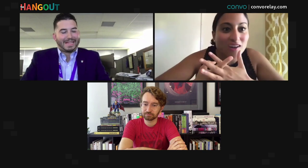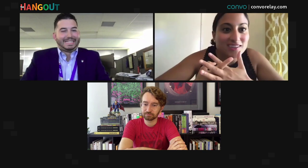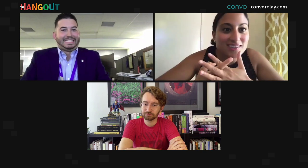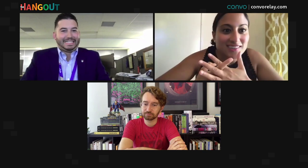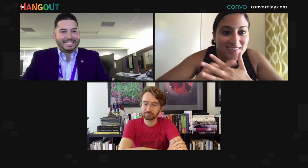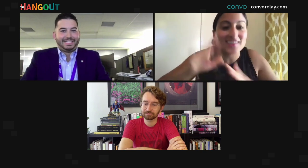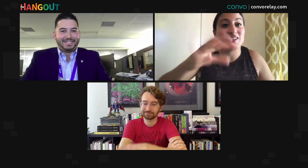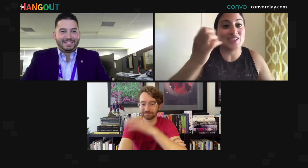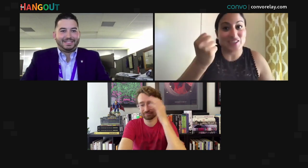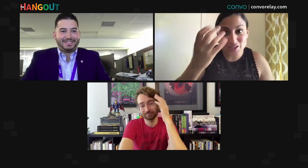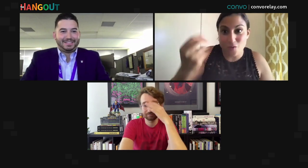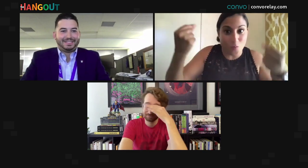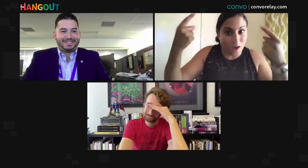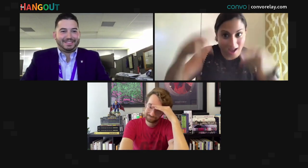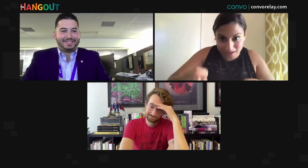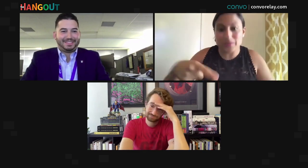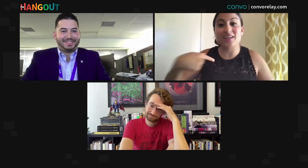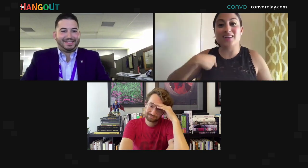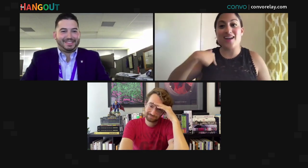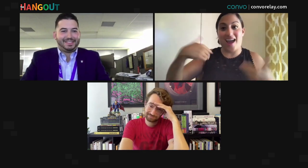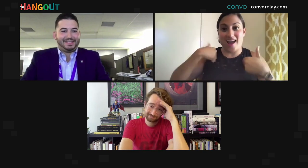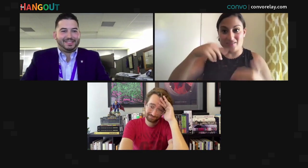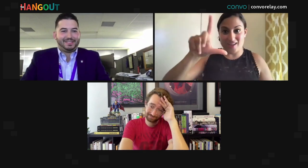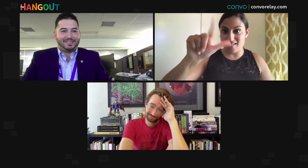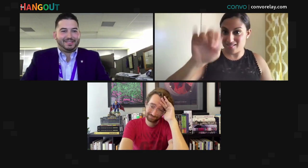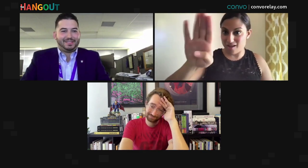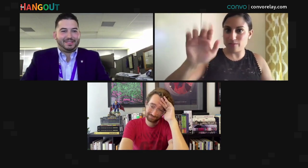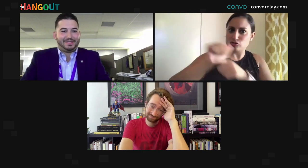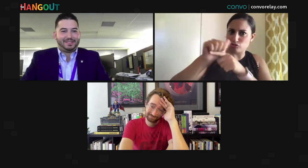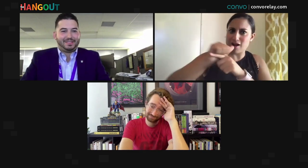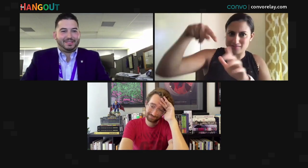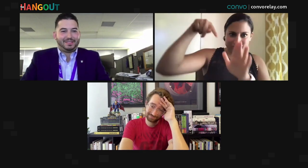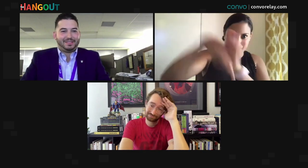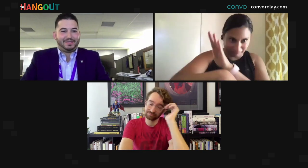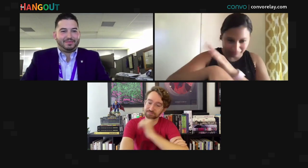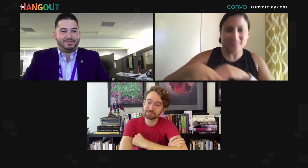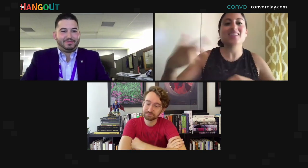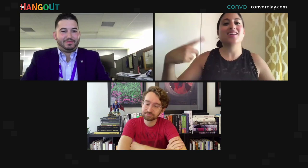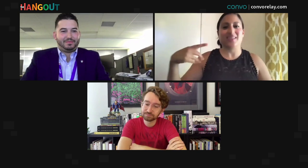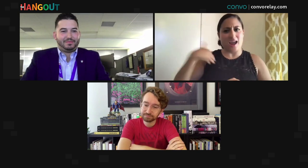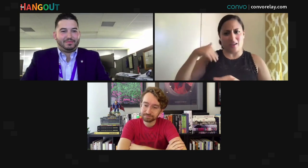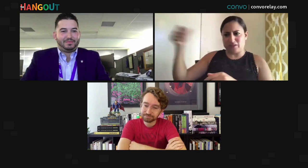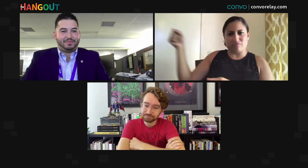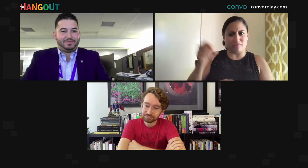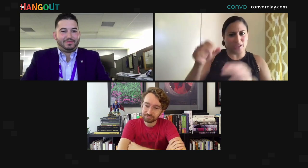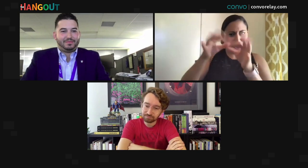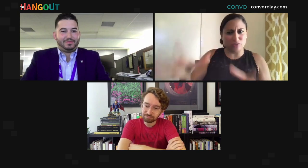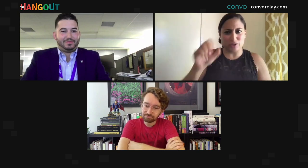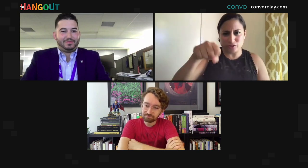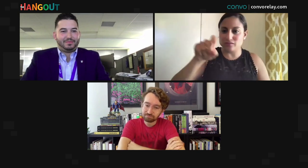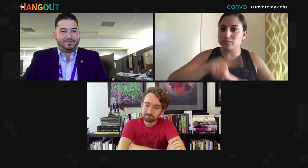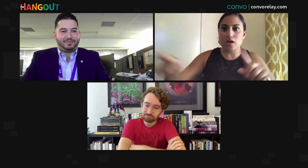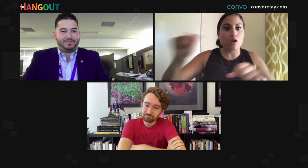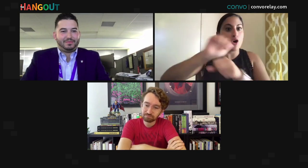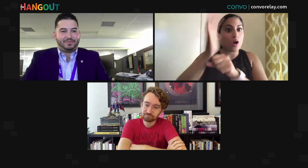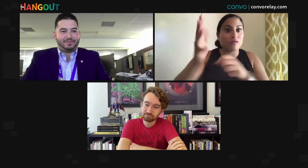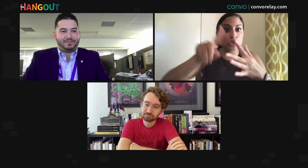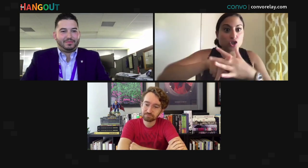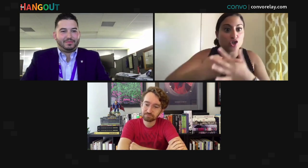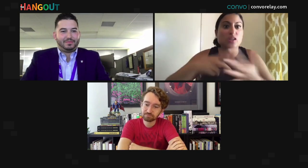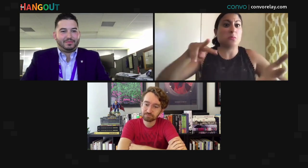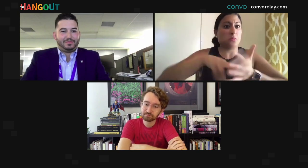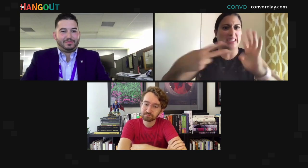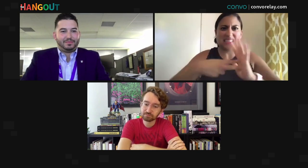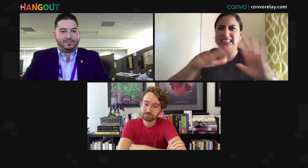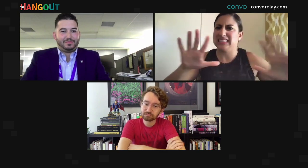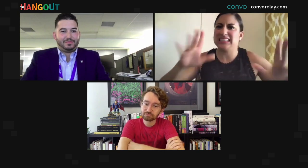know, this was 2020. It was around the same time as COVID. I had an in-depth lab training